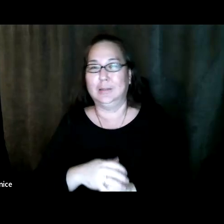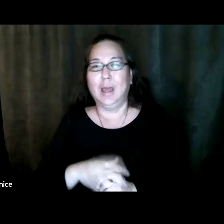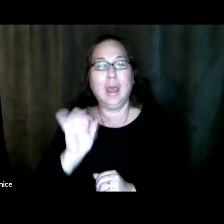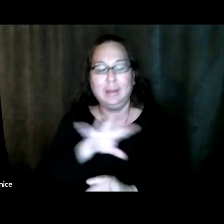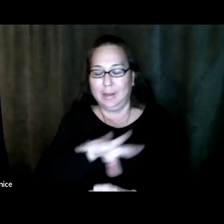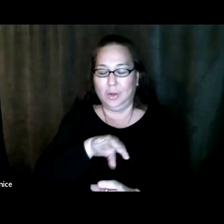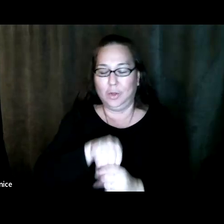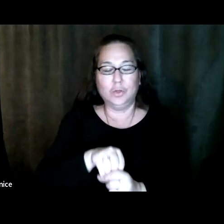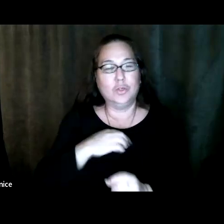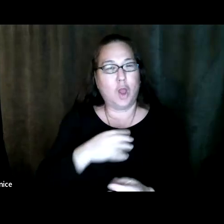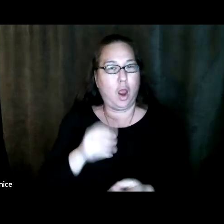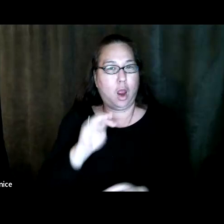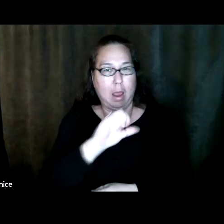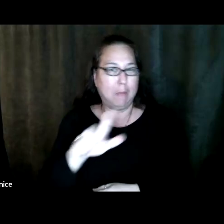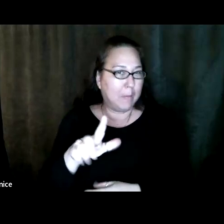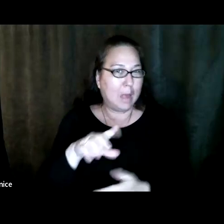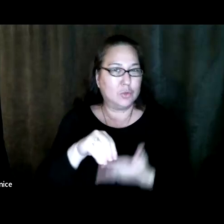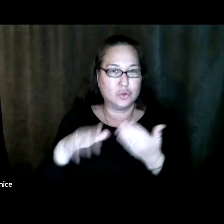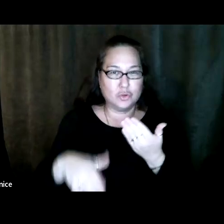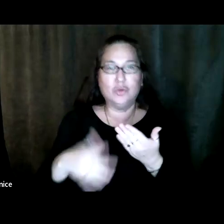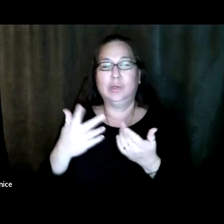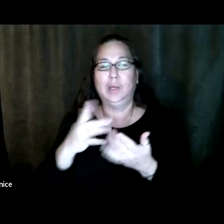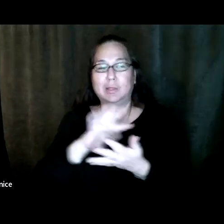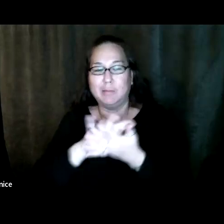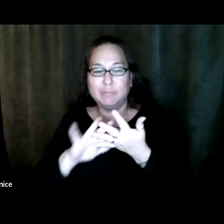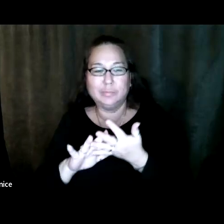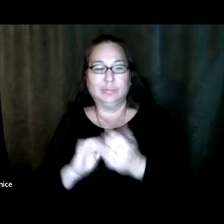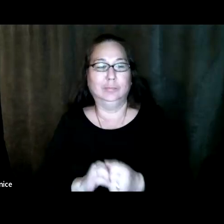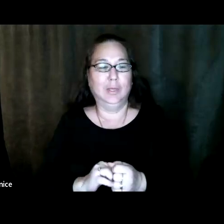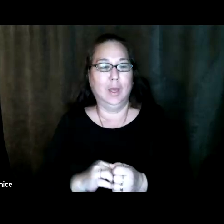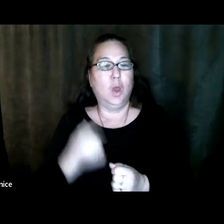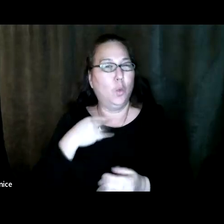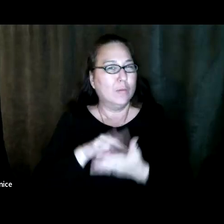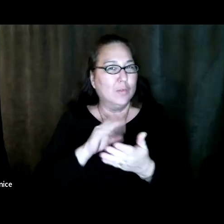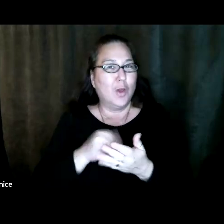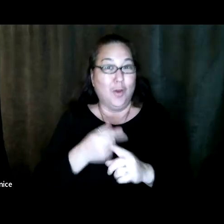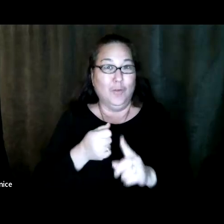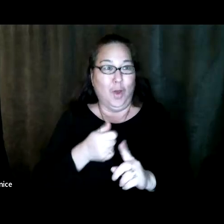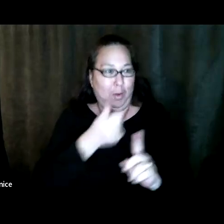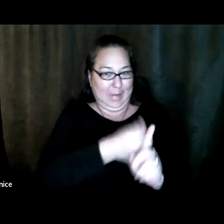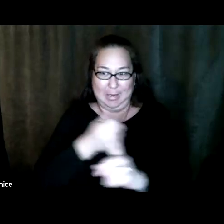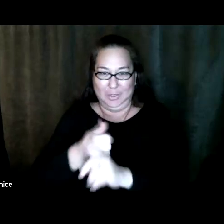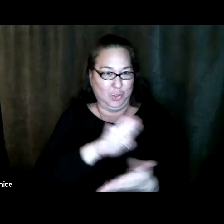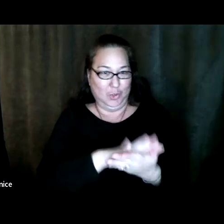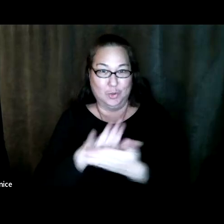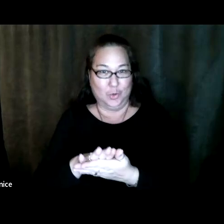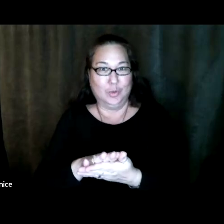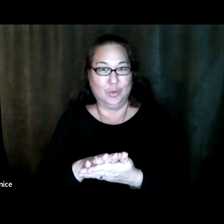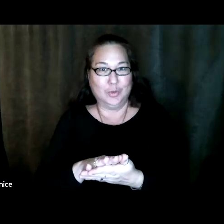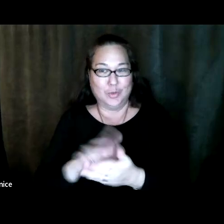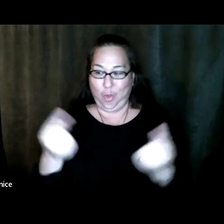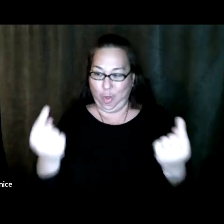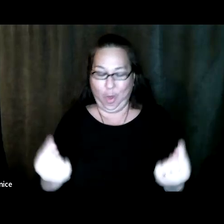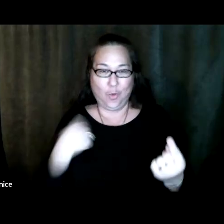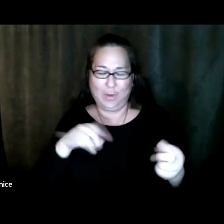learners. So I think we have so much to learn from just these 2 schools alone, let alone the rest. So with that,